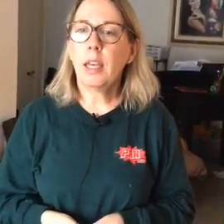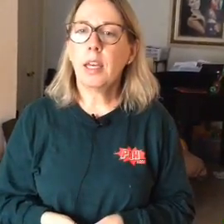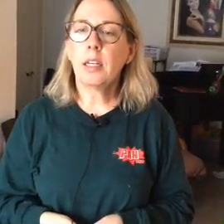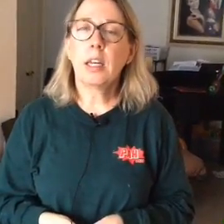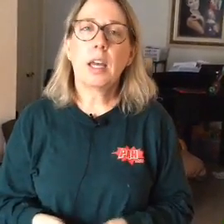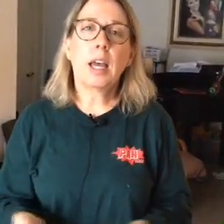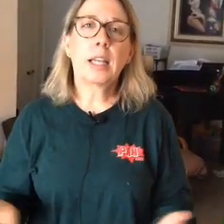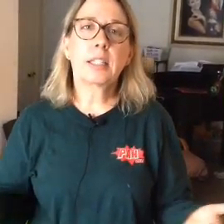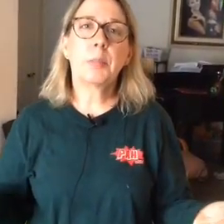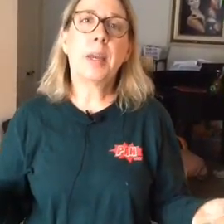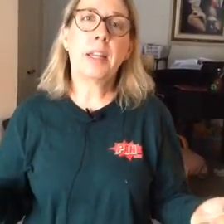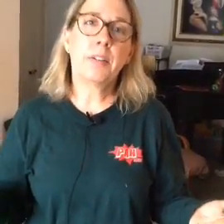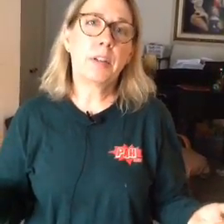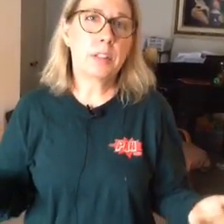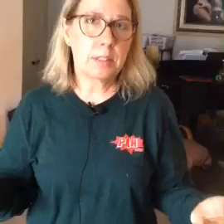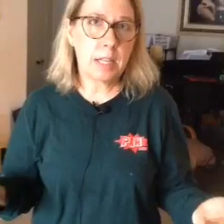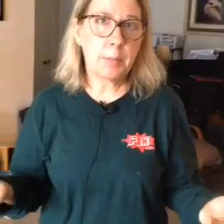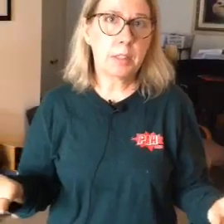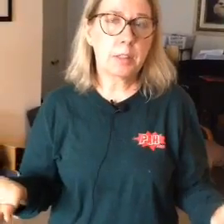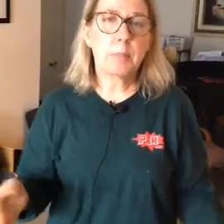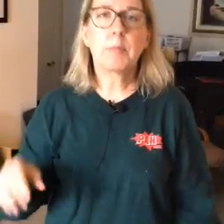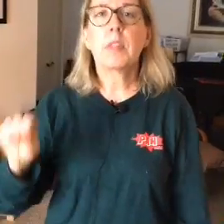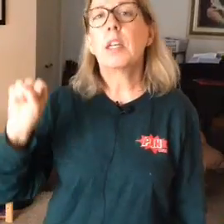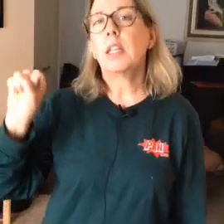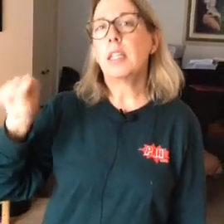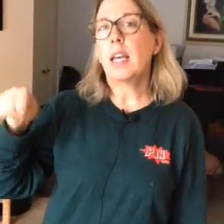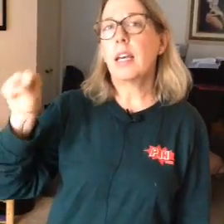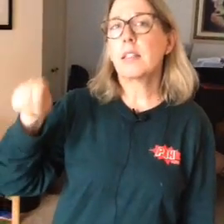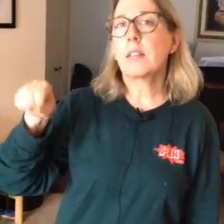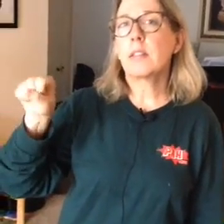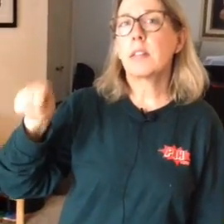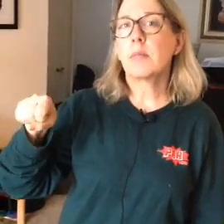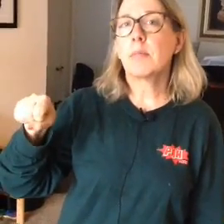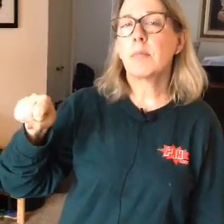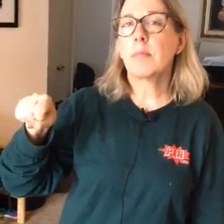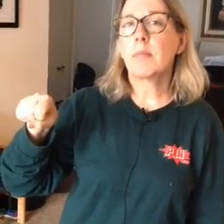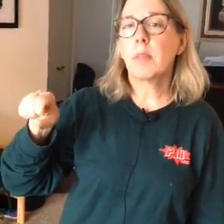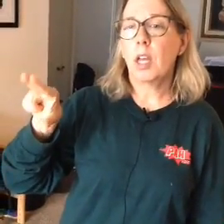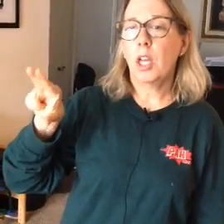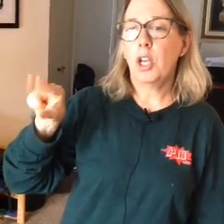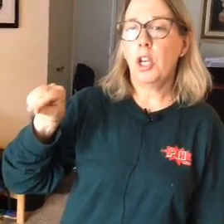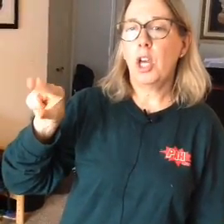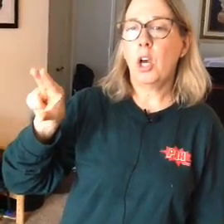And exclamative statements. Yes. No.